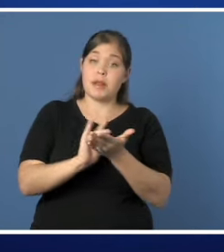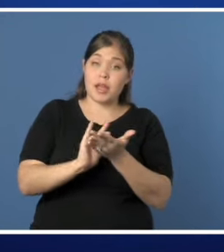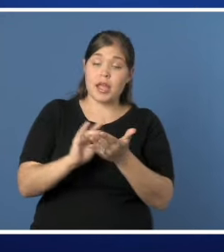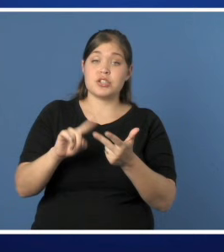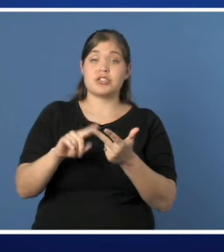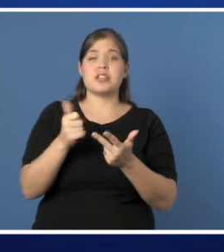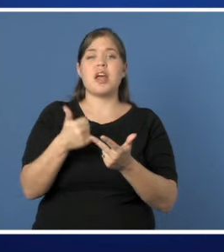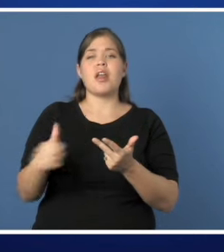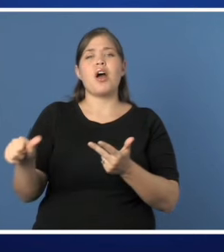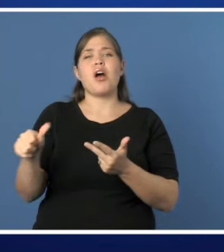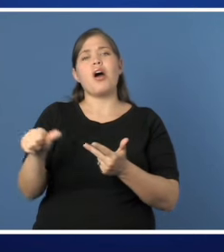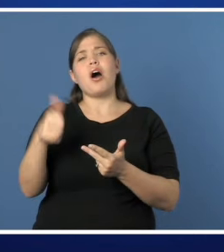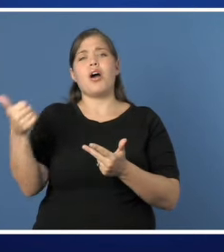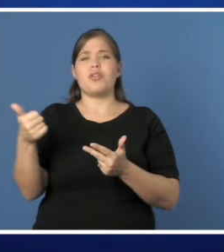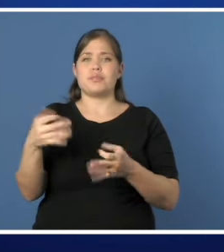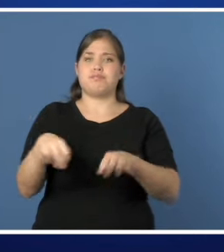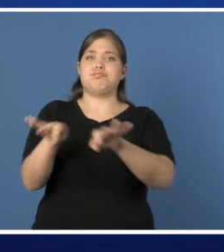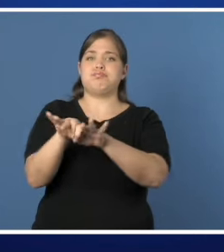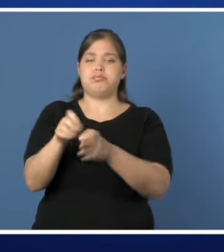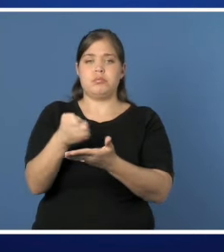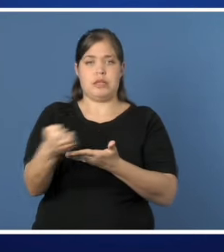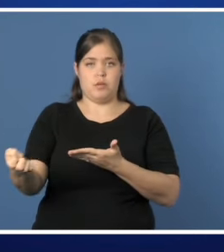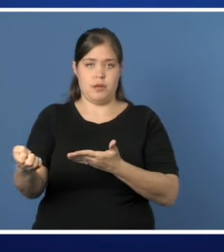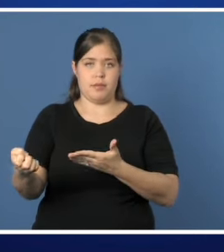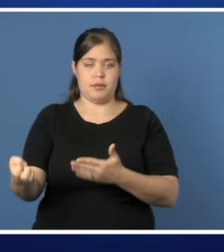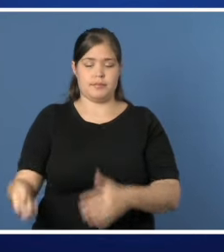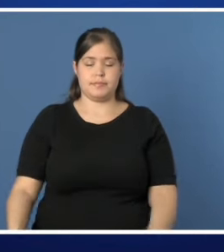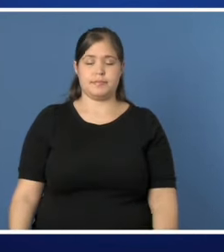medications, and other essential equipment